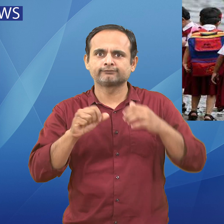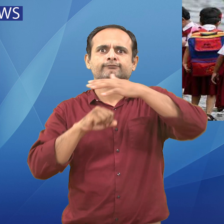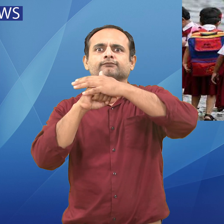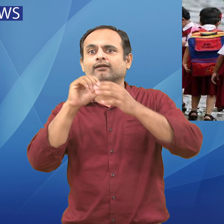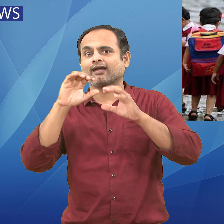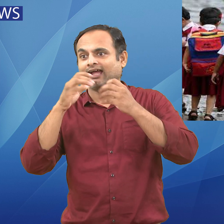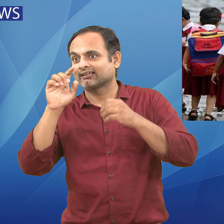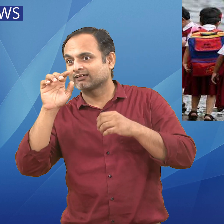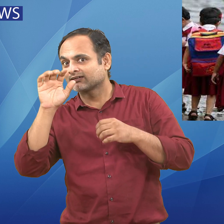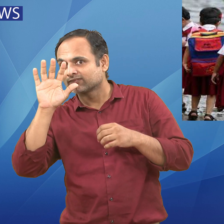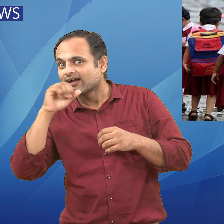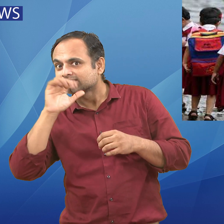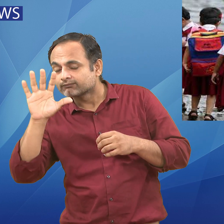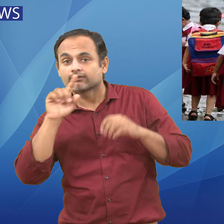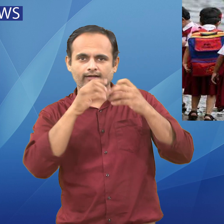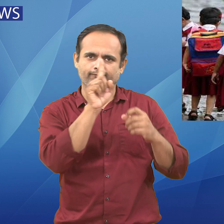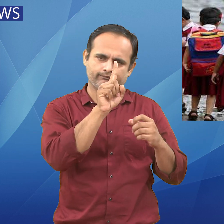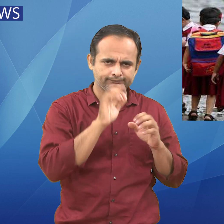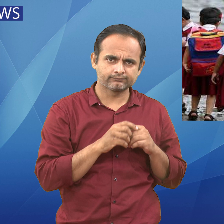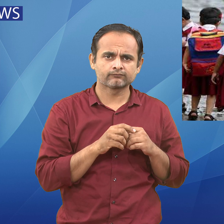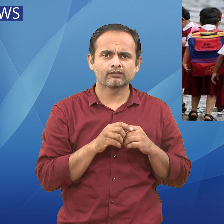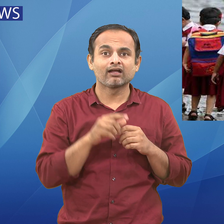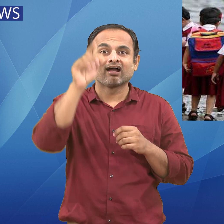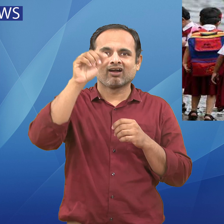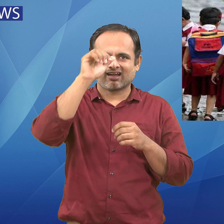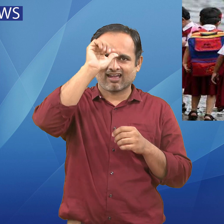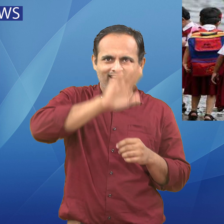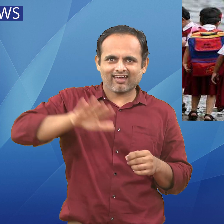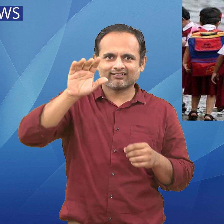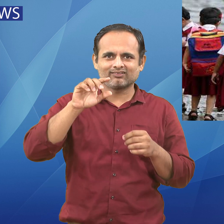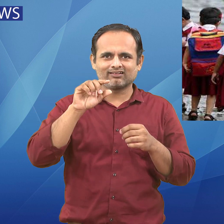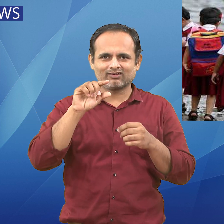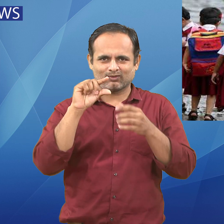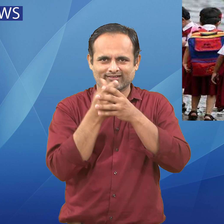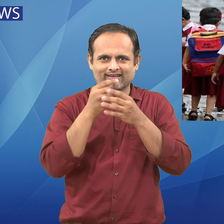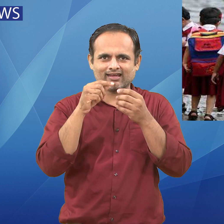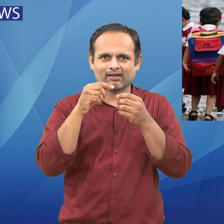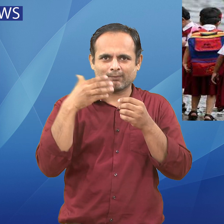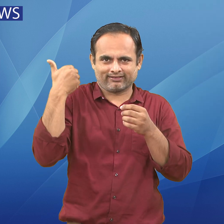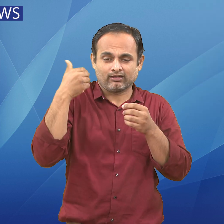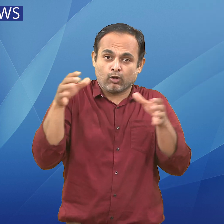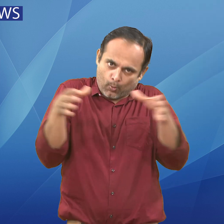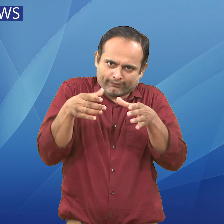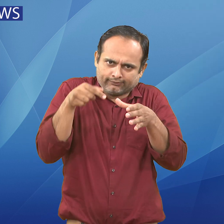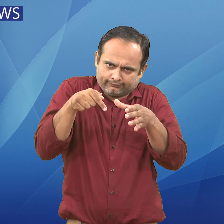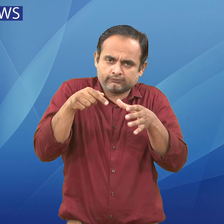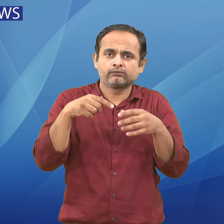directed all states and union territories to fix a minimum age of admission to schools at 6 years in tune with the national education